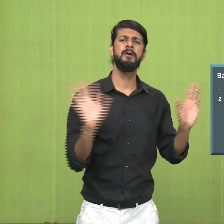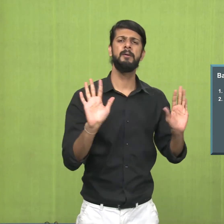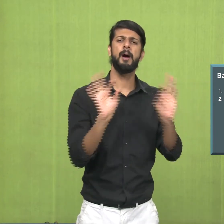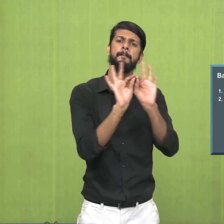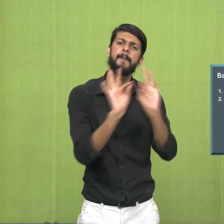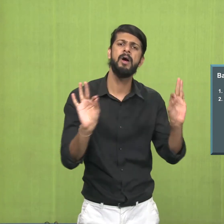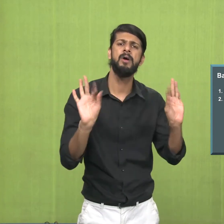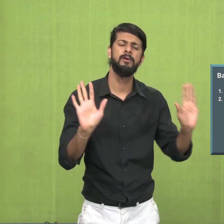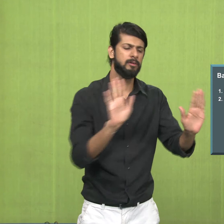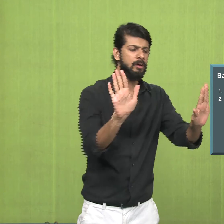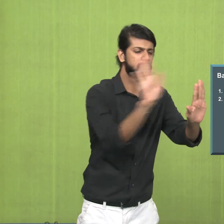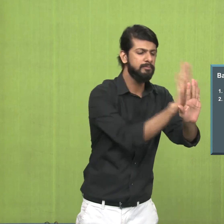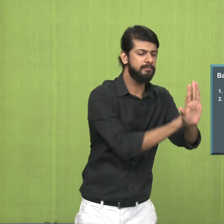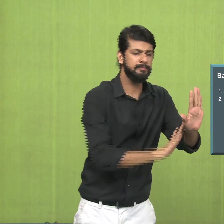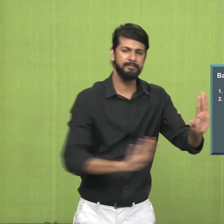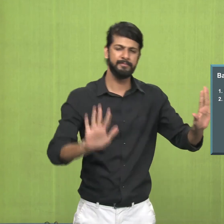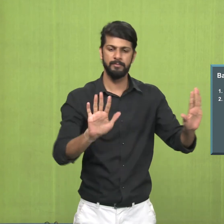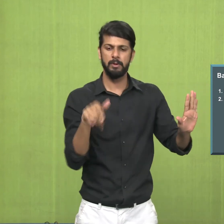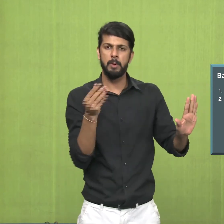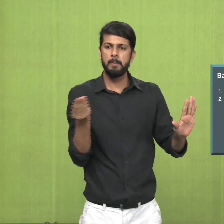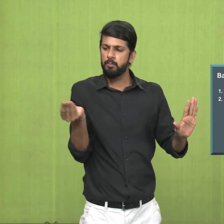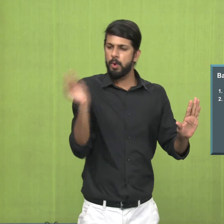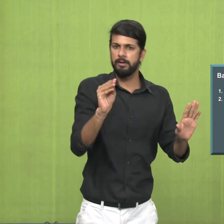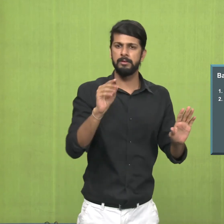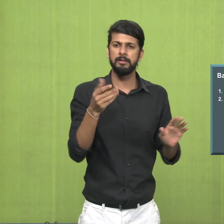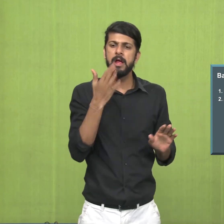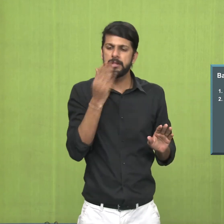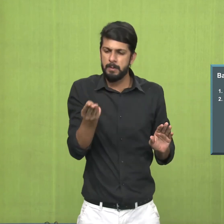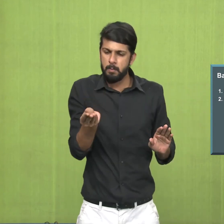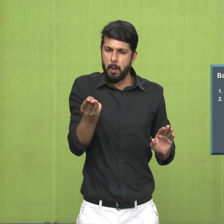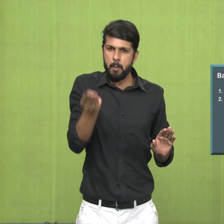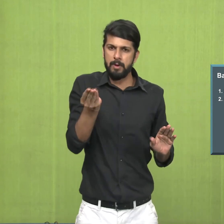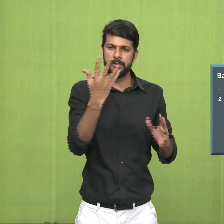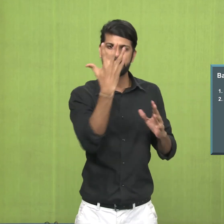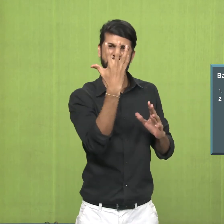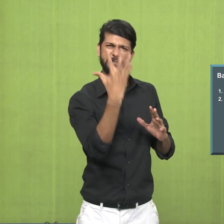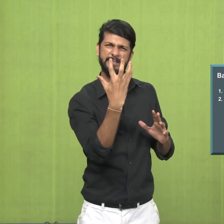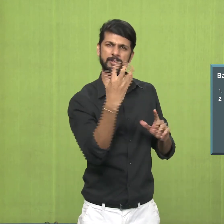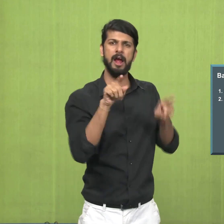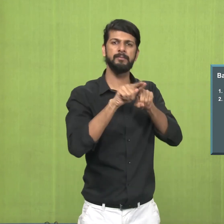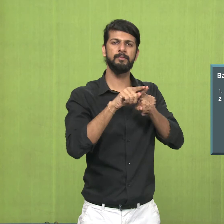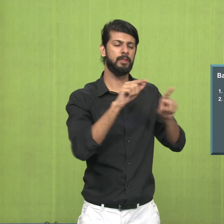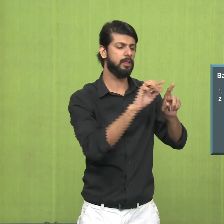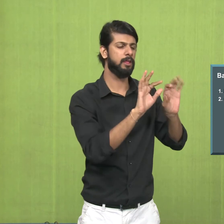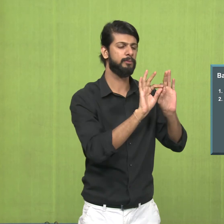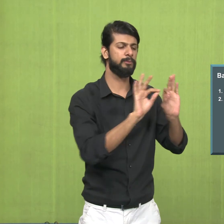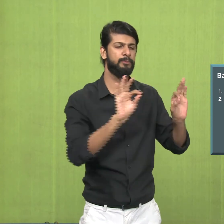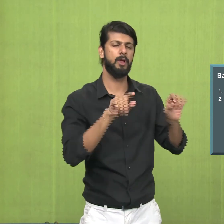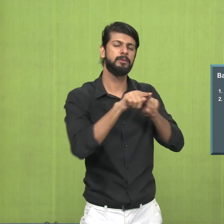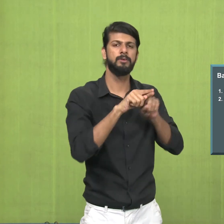one is called wash, where very light colors, more water is used. What happens